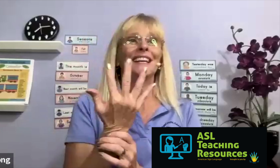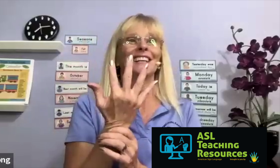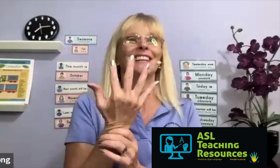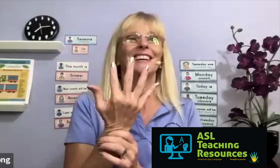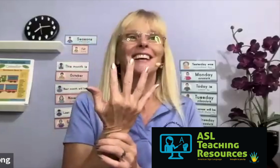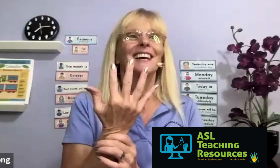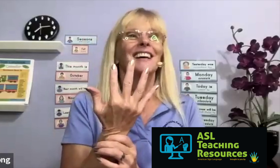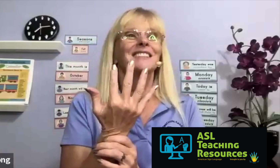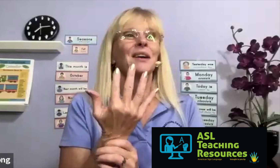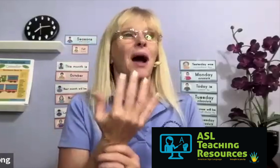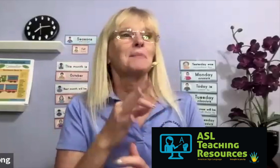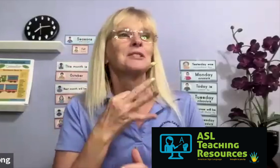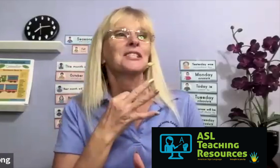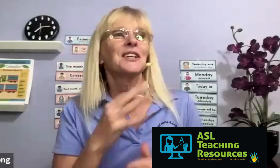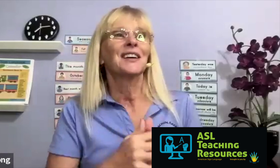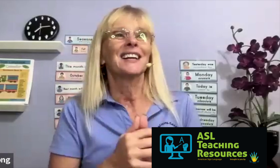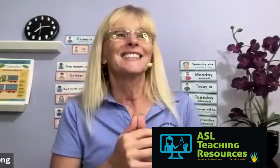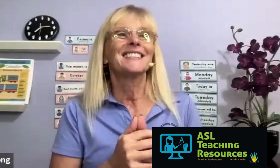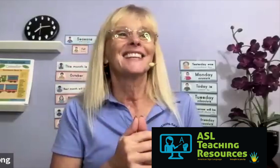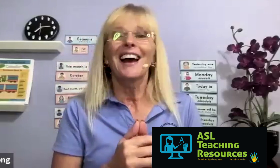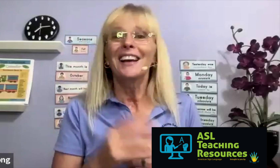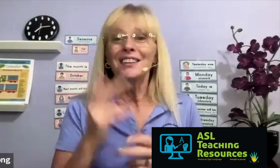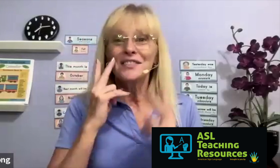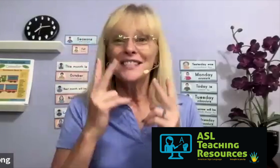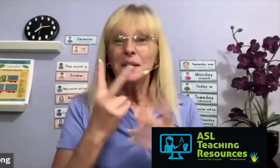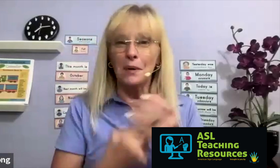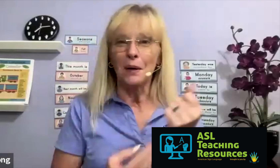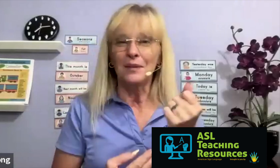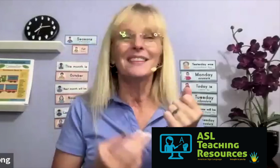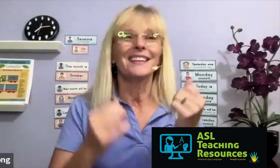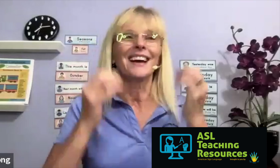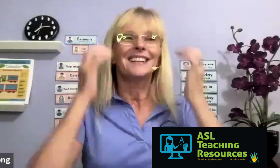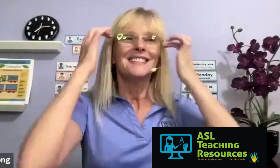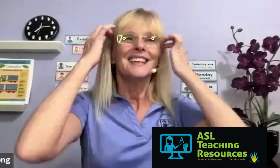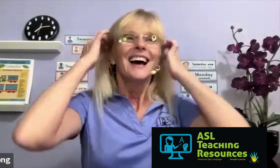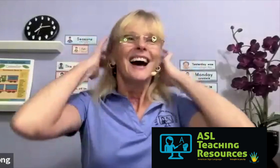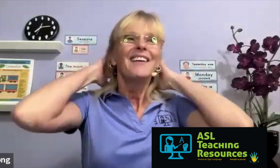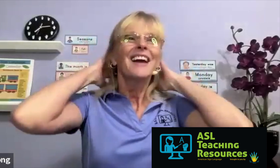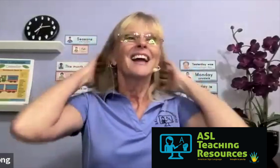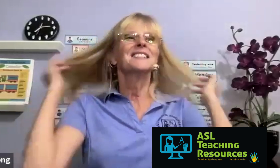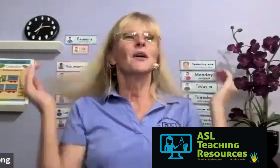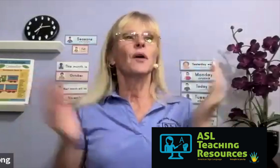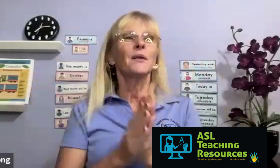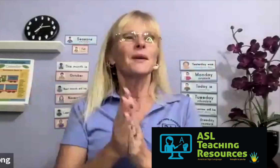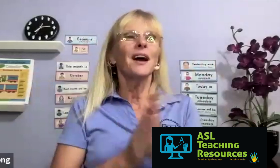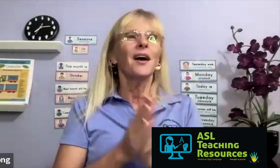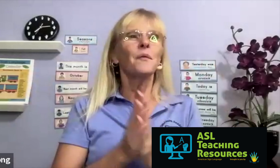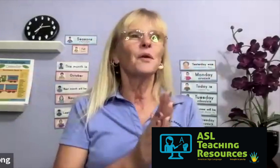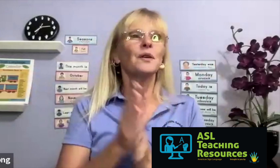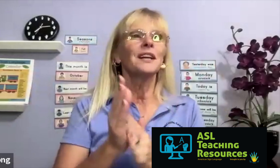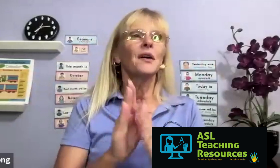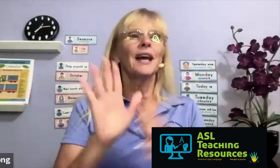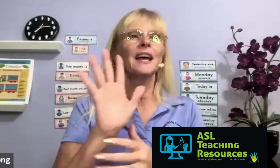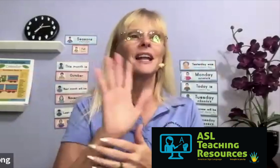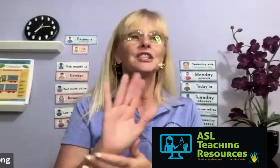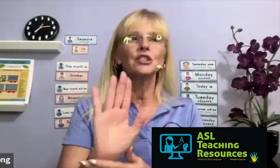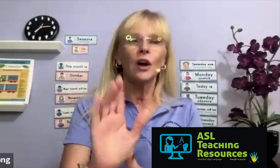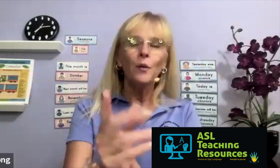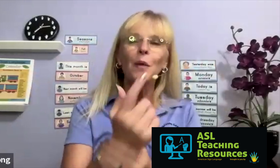in. So I'm just curious. Yeah, and you see both. Yes. Okay, so here we are. We're going to go ahead and start with the